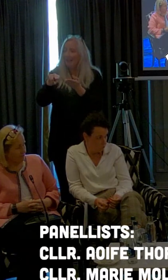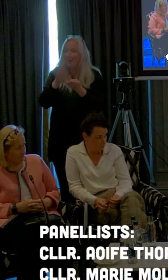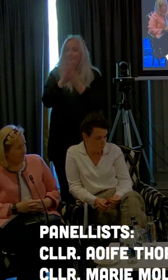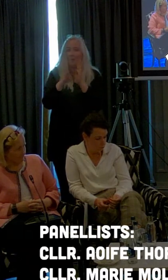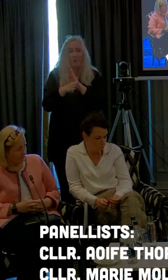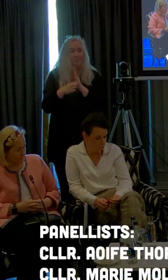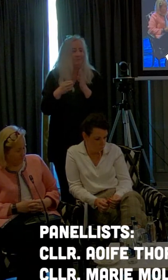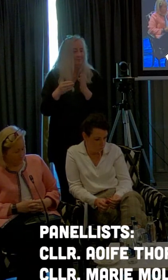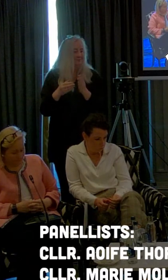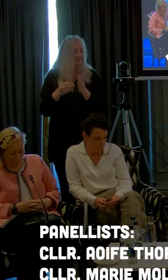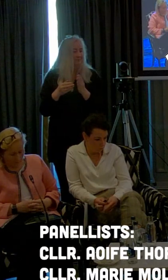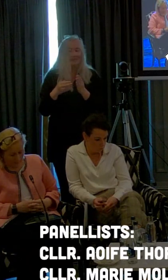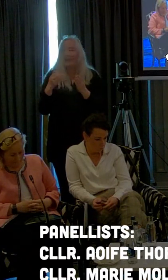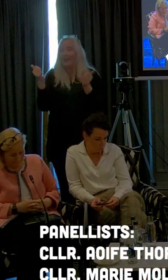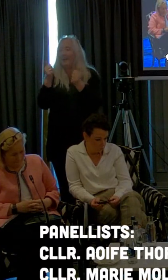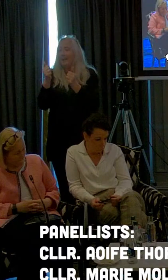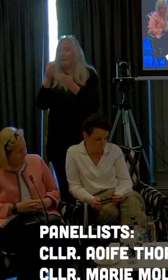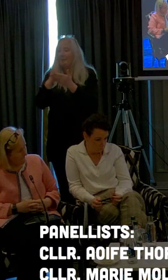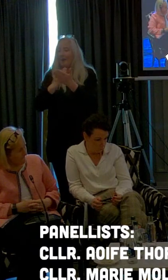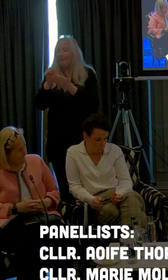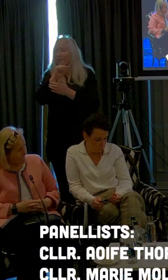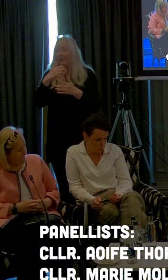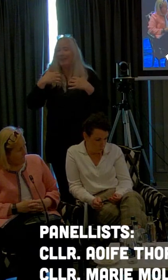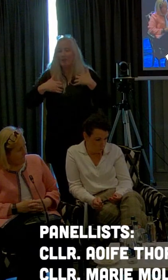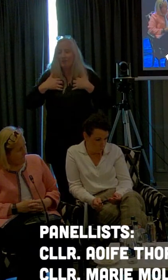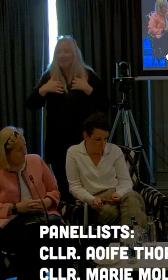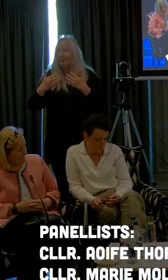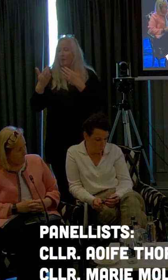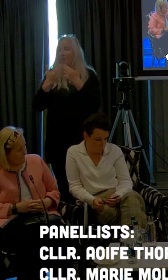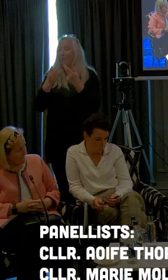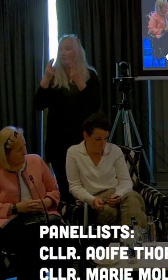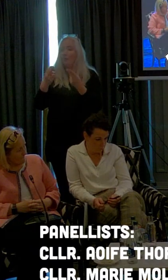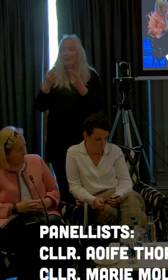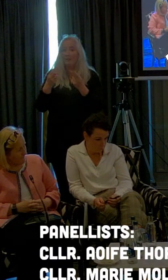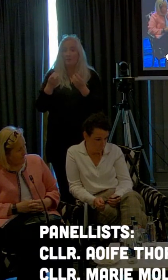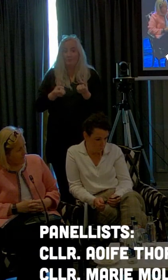particular kind of interest in an area, whatever, through the process.